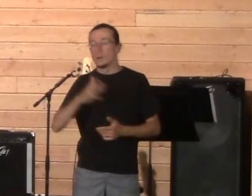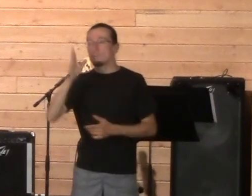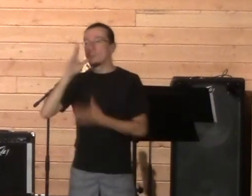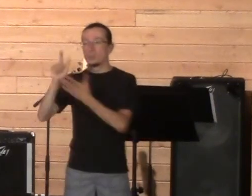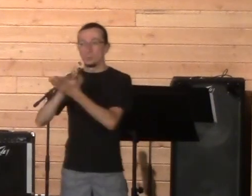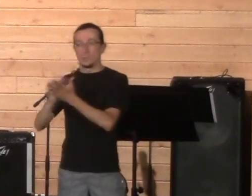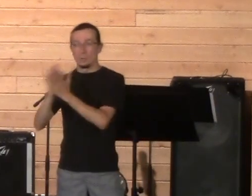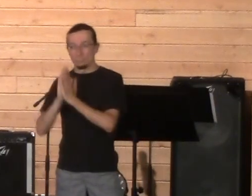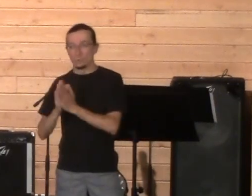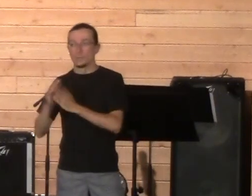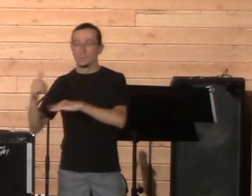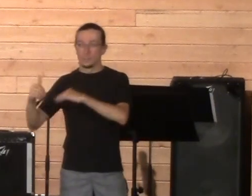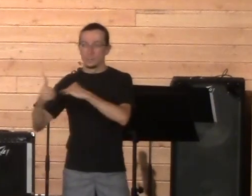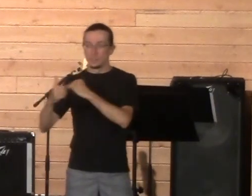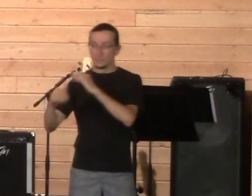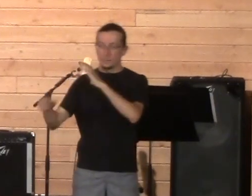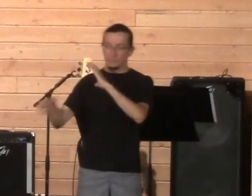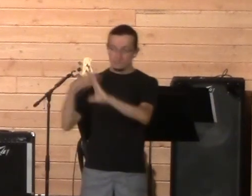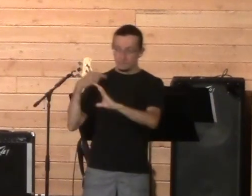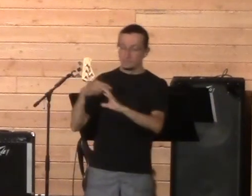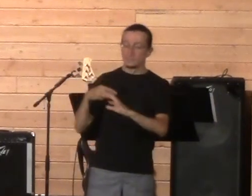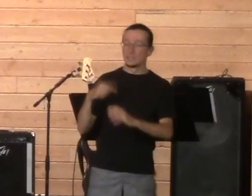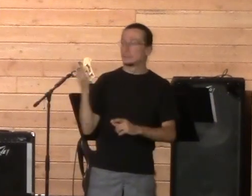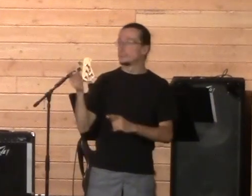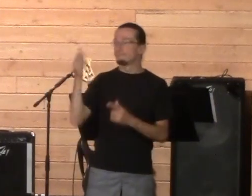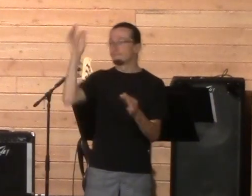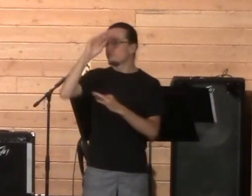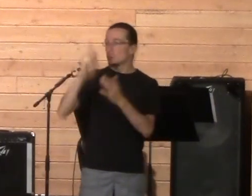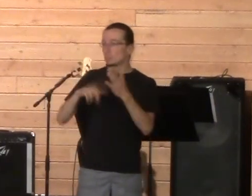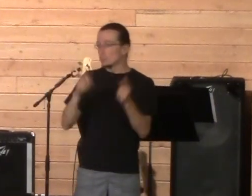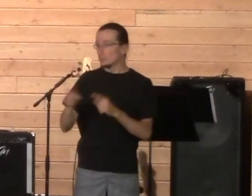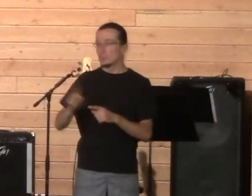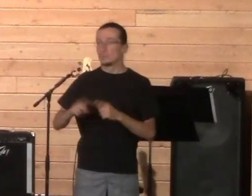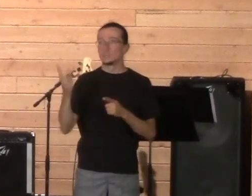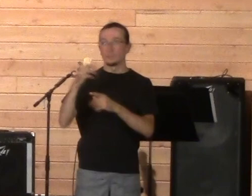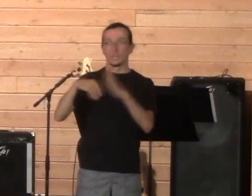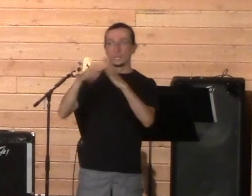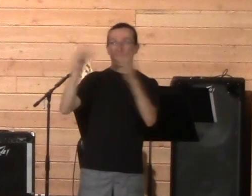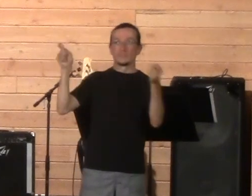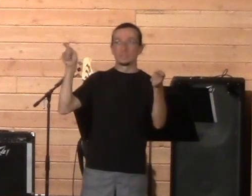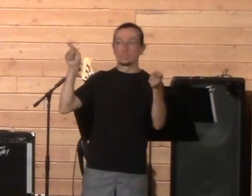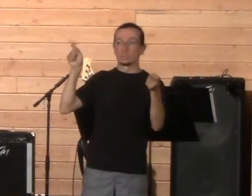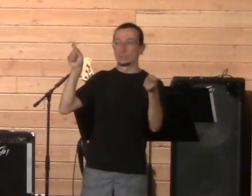me this note. They didn't know what was going on, but something shifted in heaven.